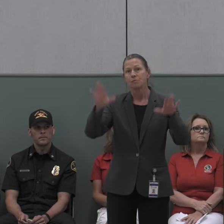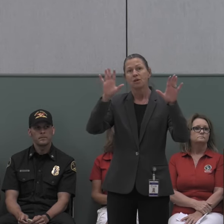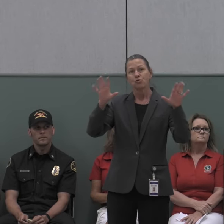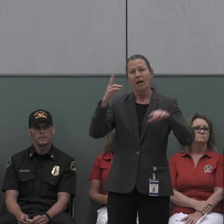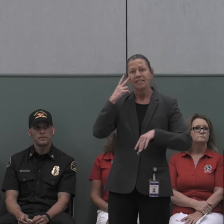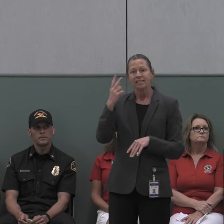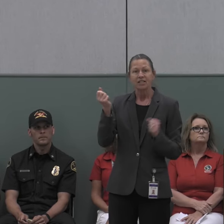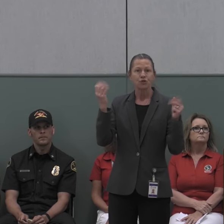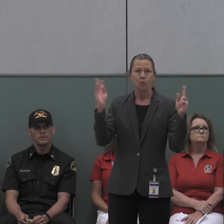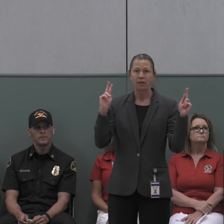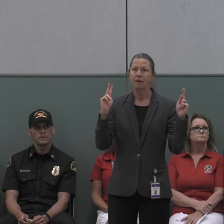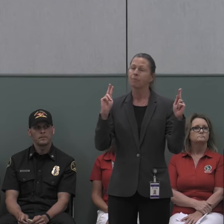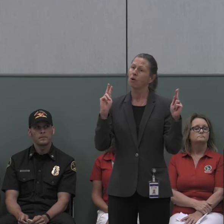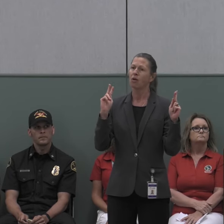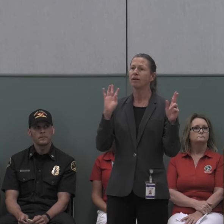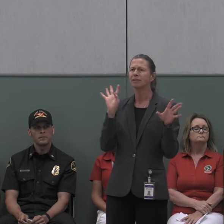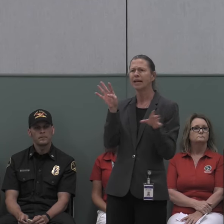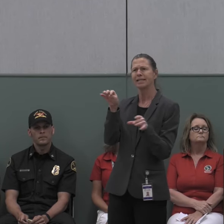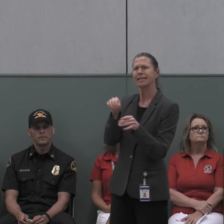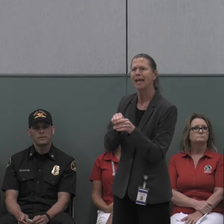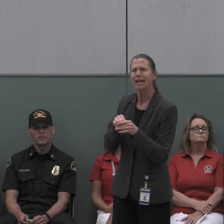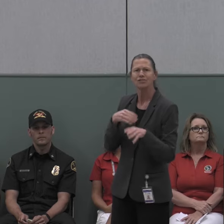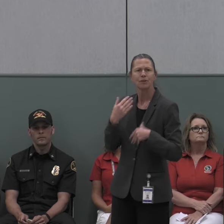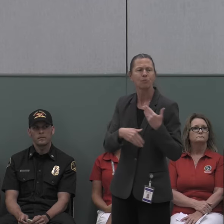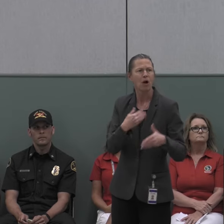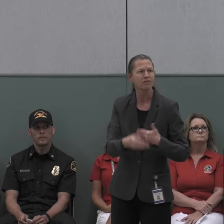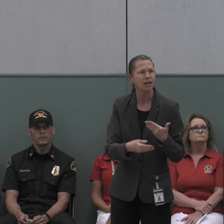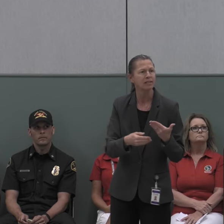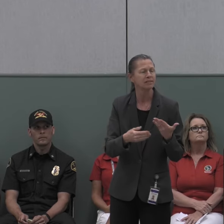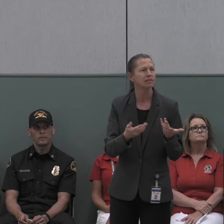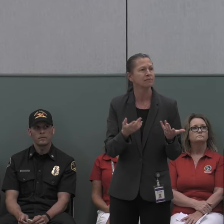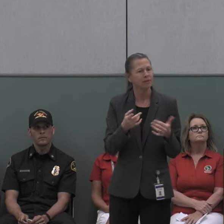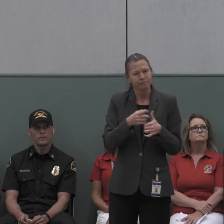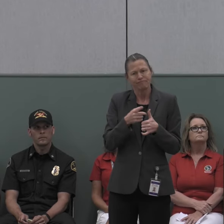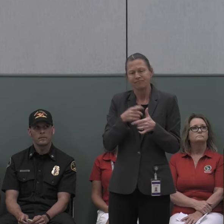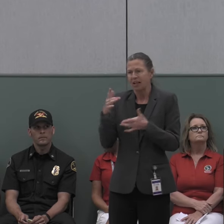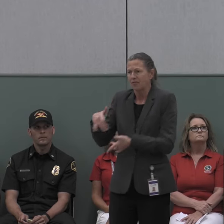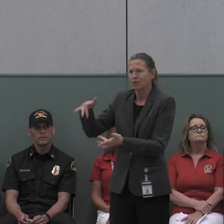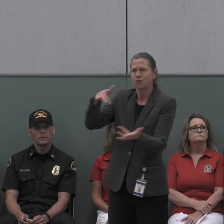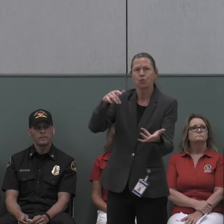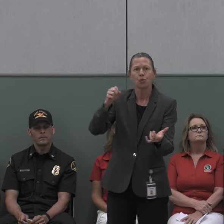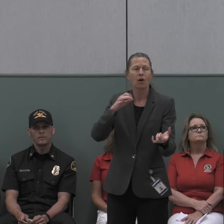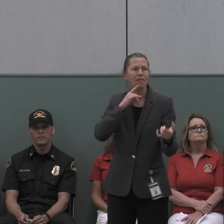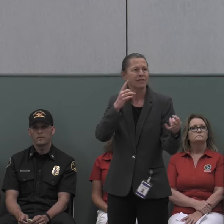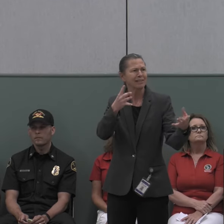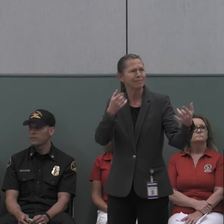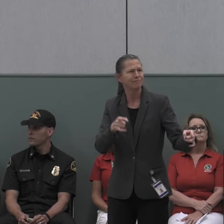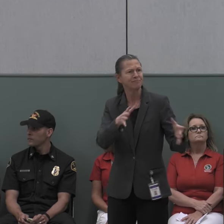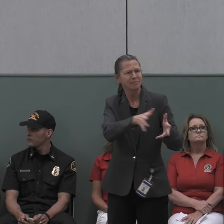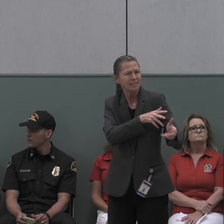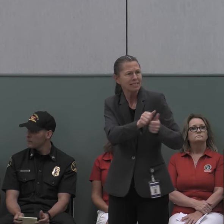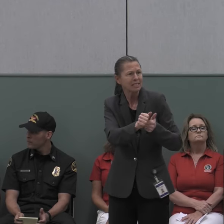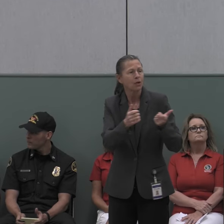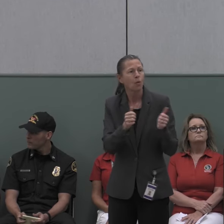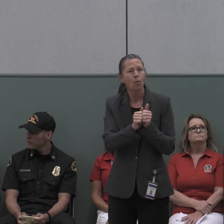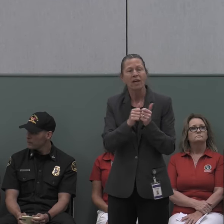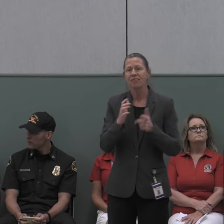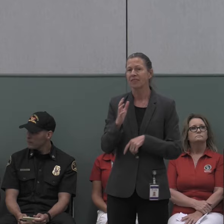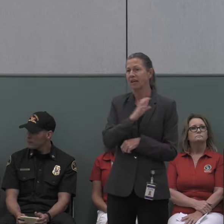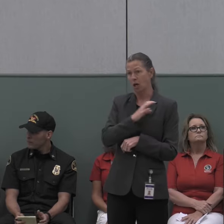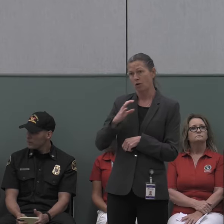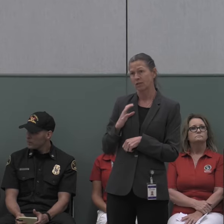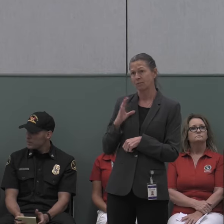people engaged in the process from taking a tour of the devastation and the damage with Congressman McCarthy,